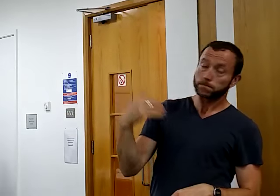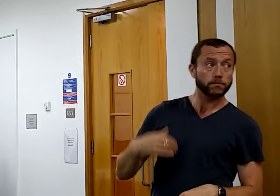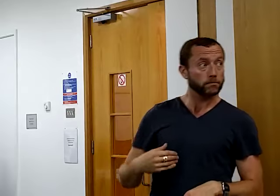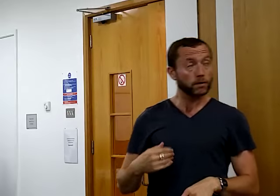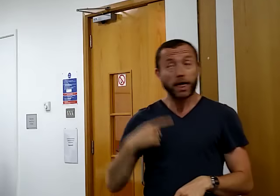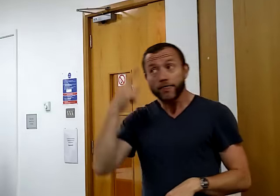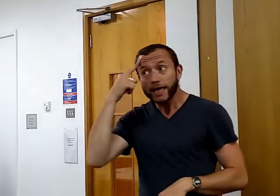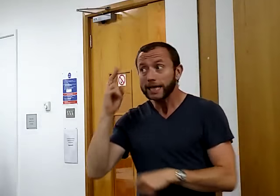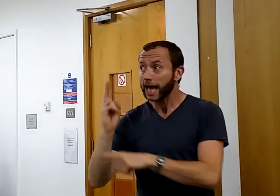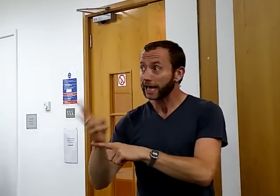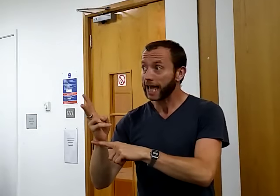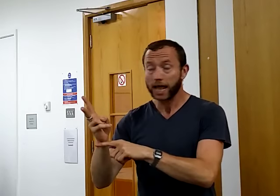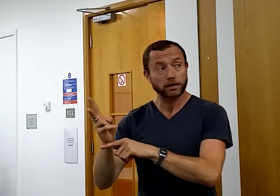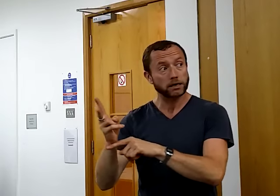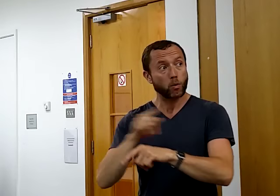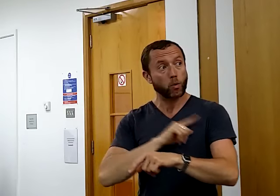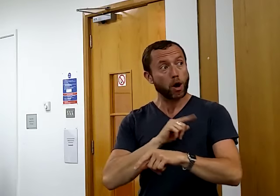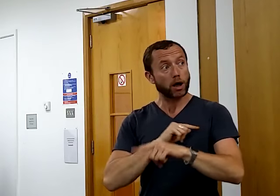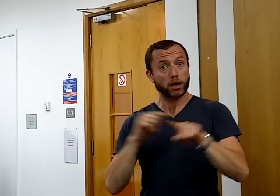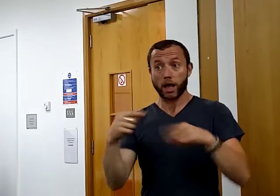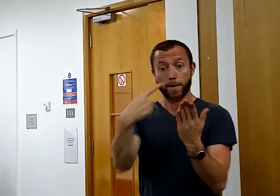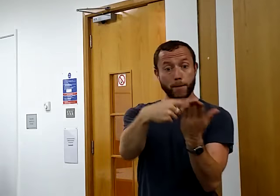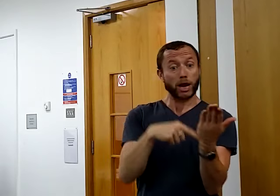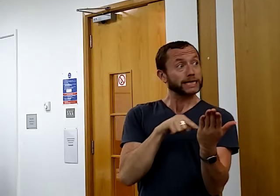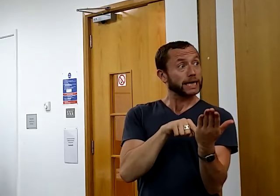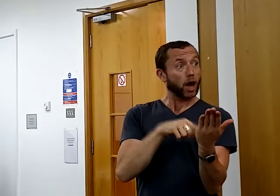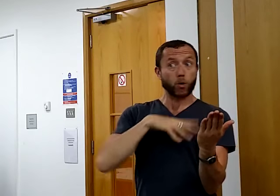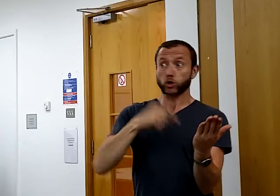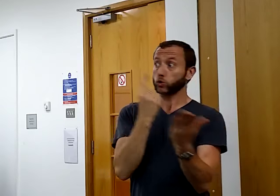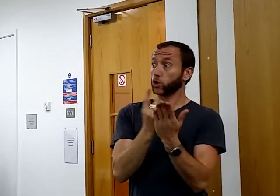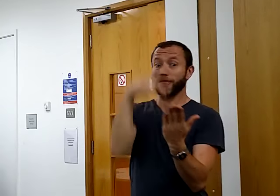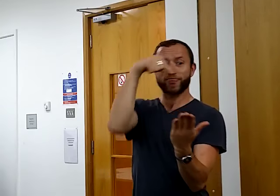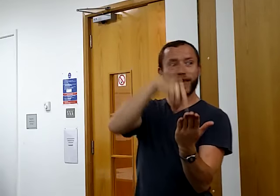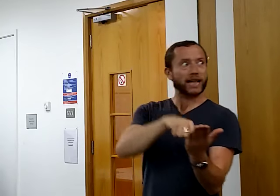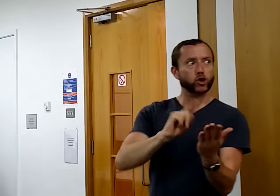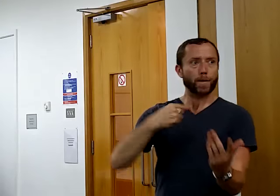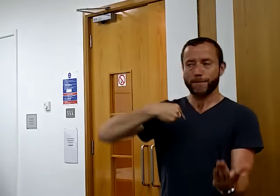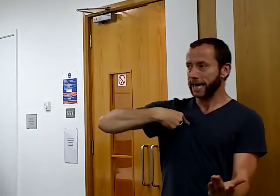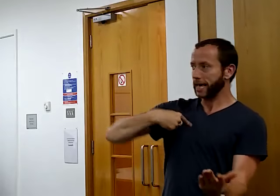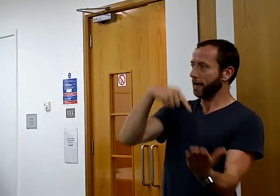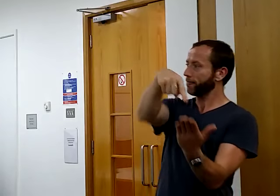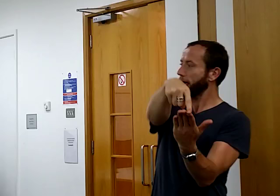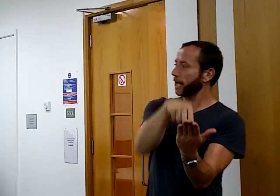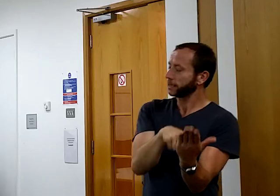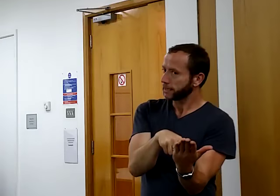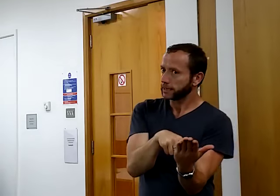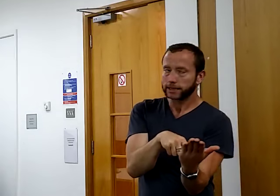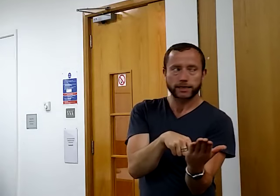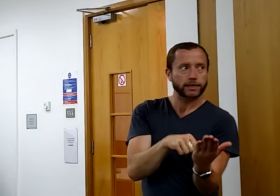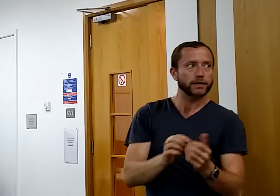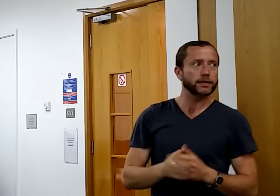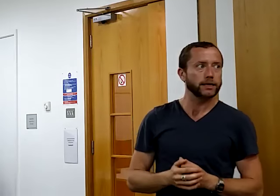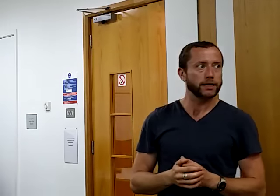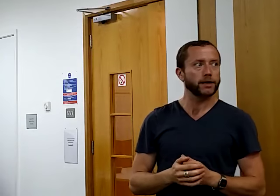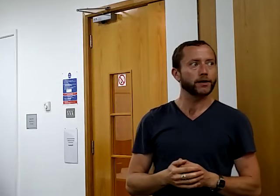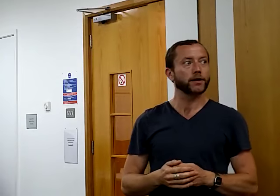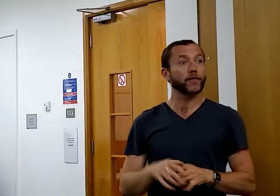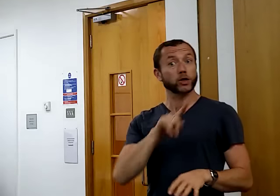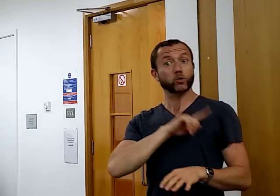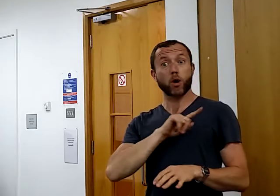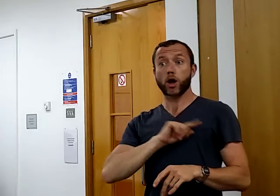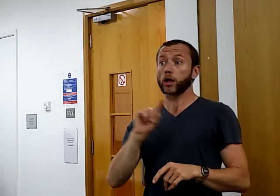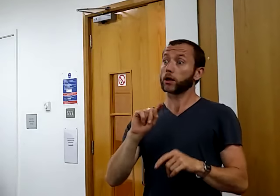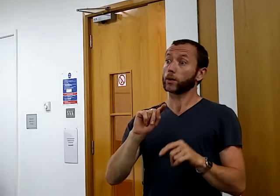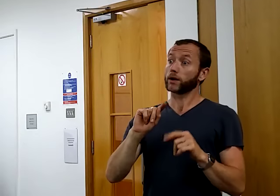again, because this is where these policies are. That is why when he got first